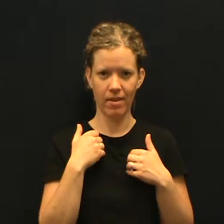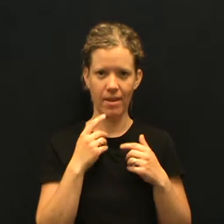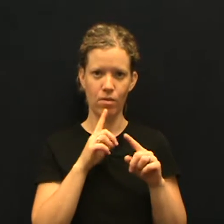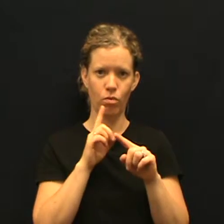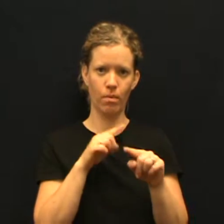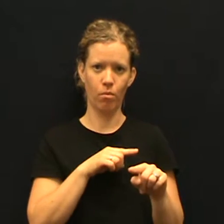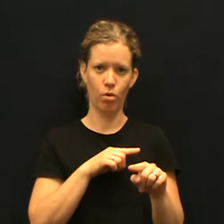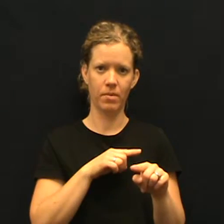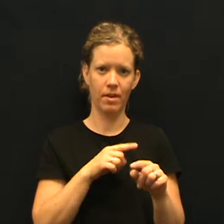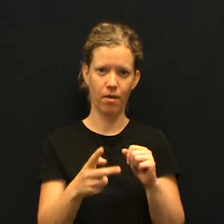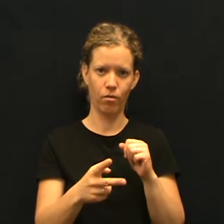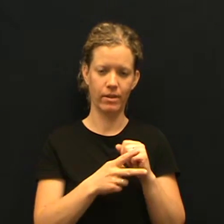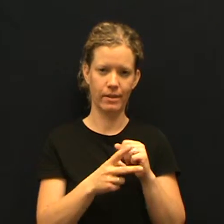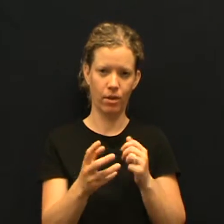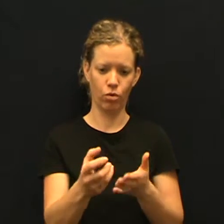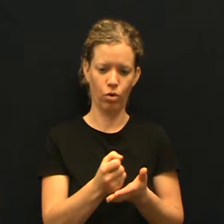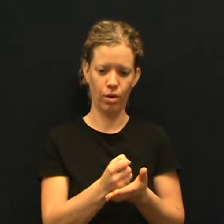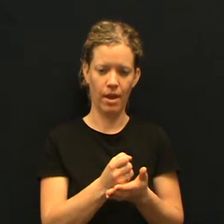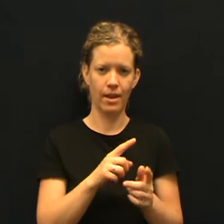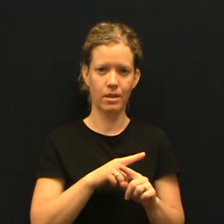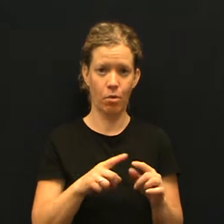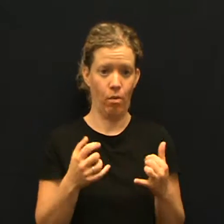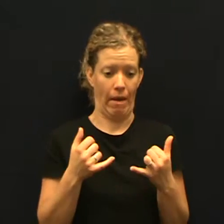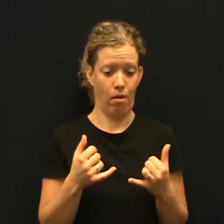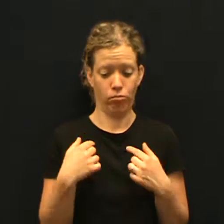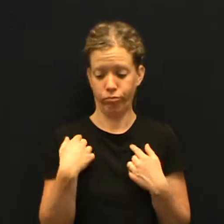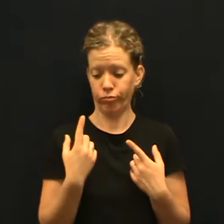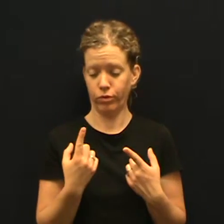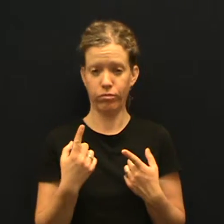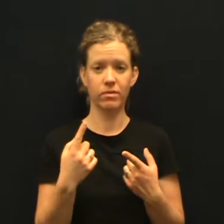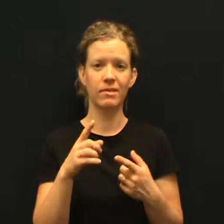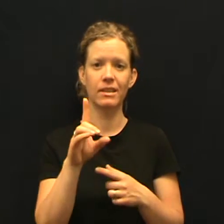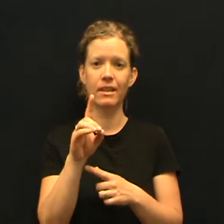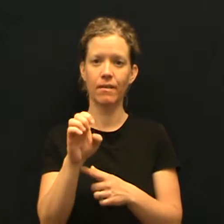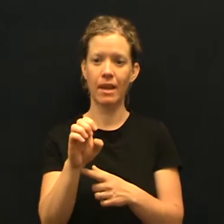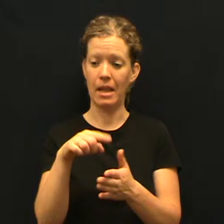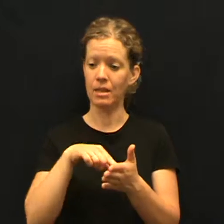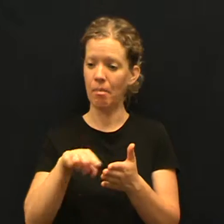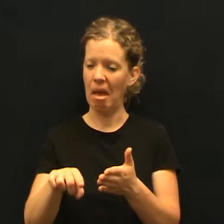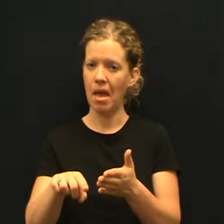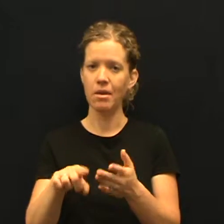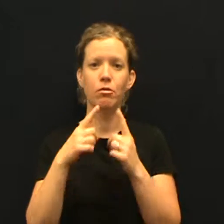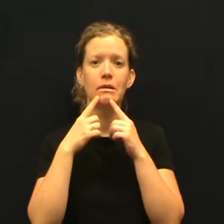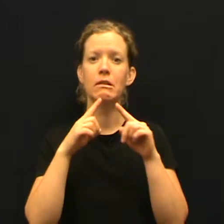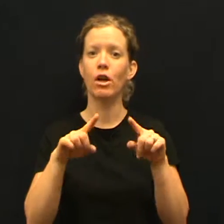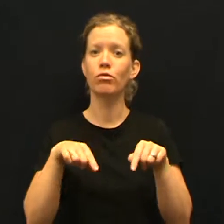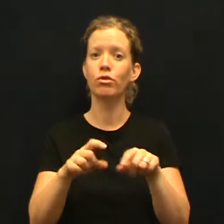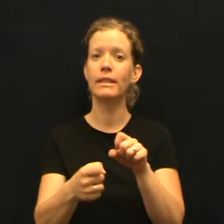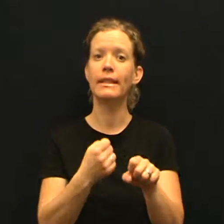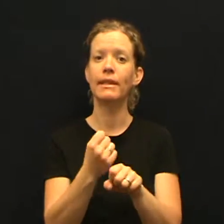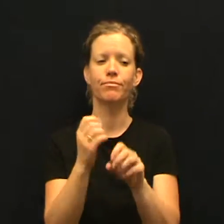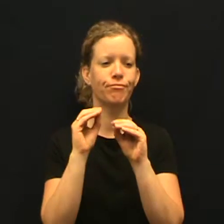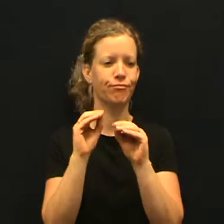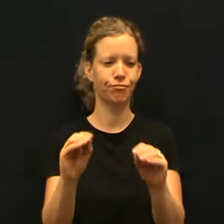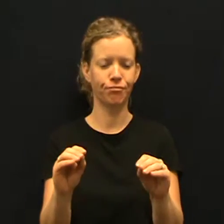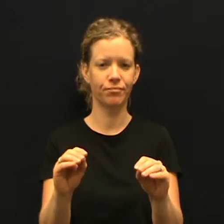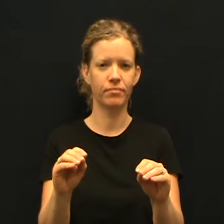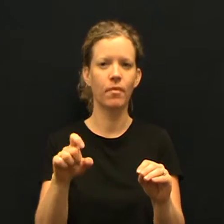but we're told here that no dividends were declared or paid for the year. We need to know whether there was any long-term debt repaid. We